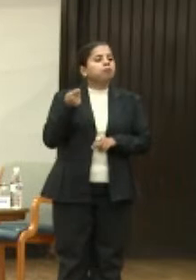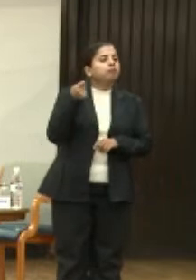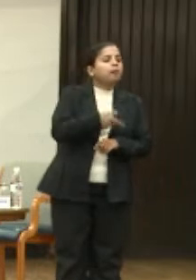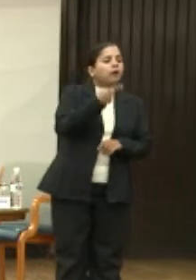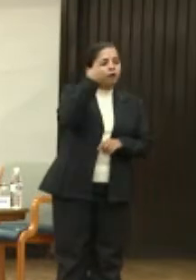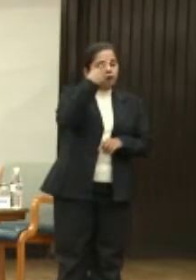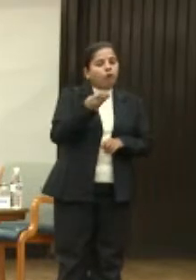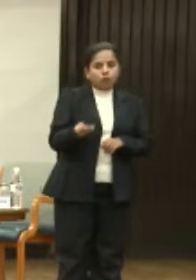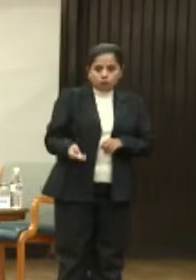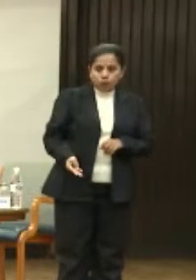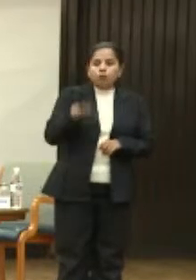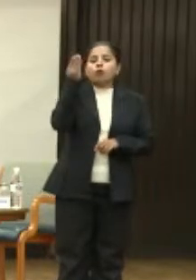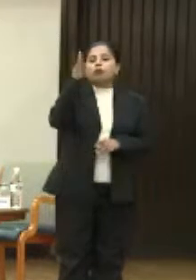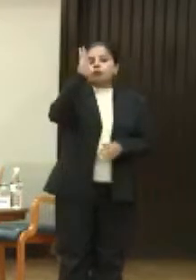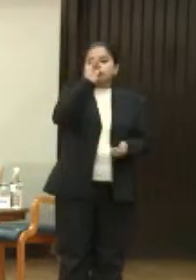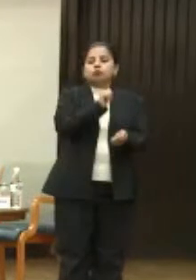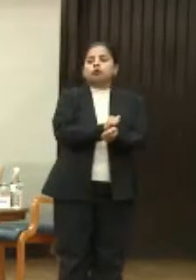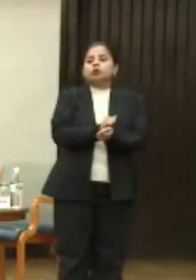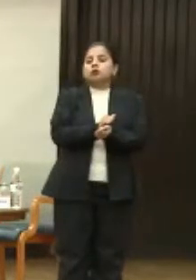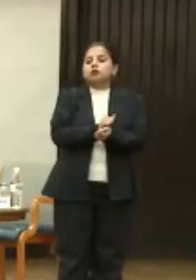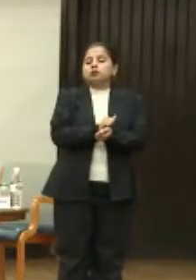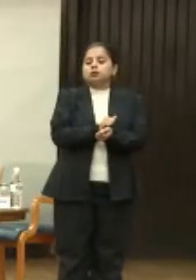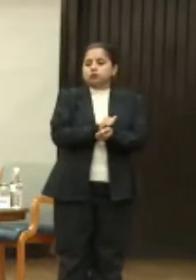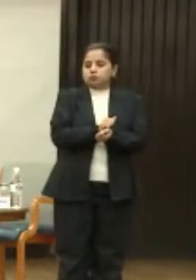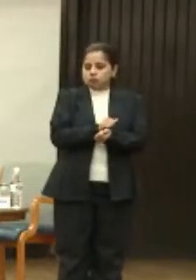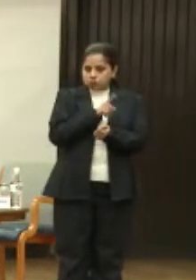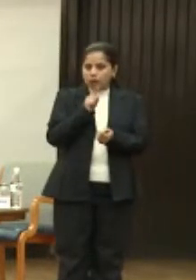these increased policemen there.